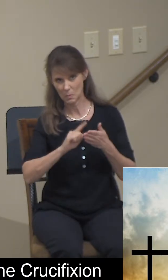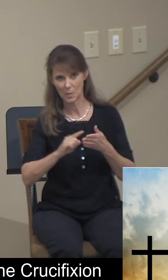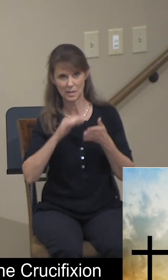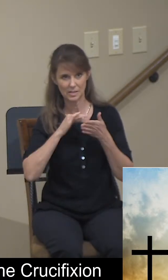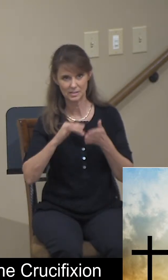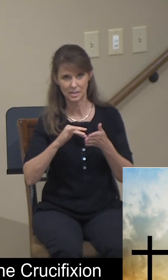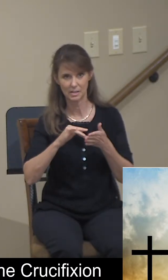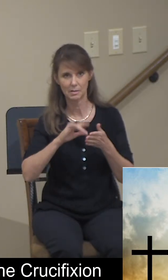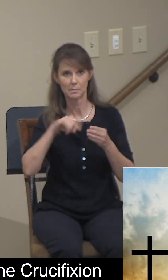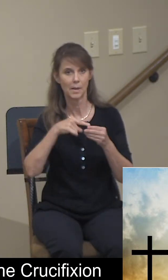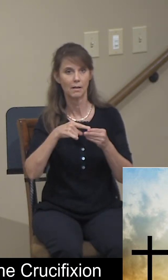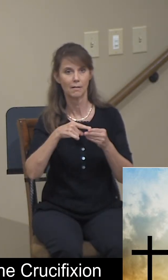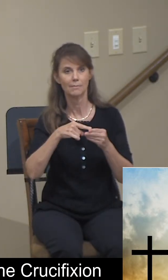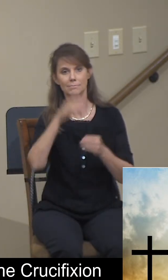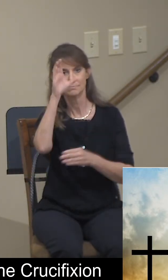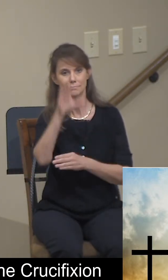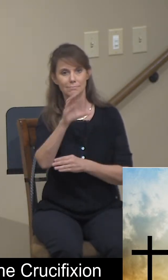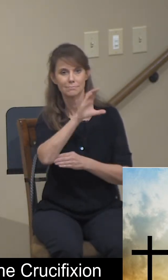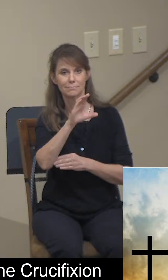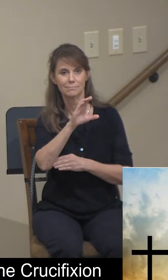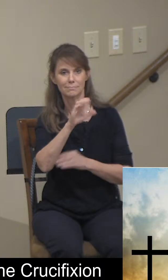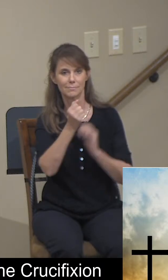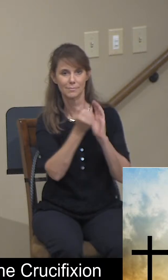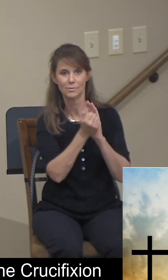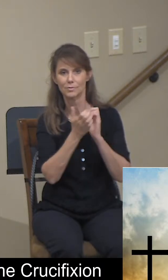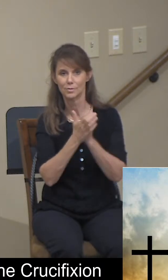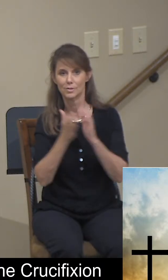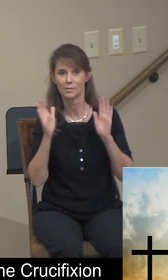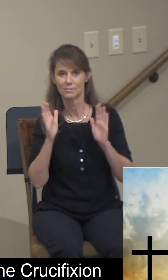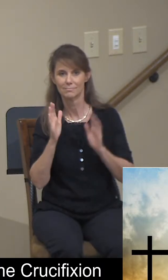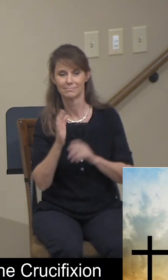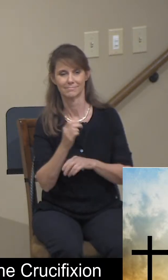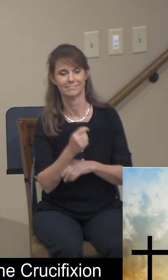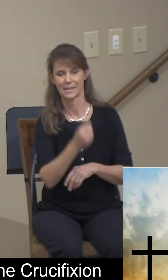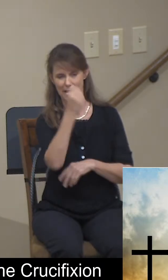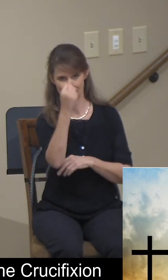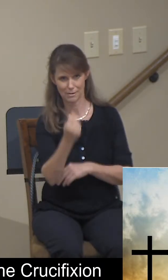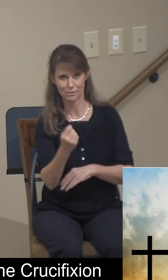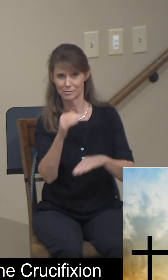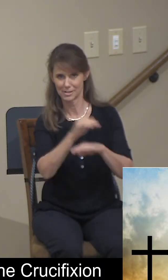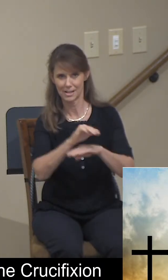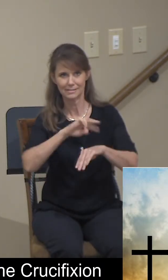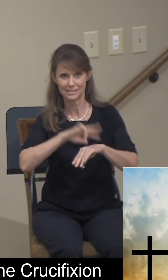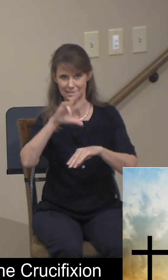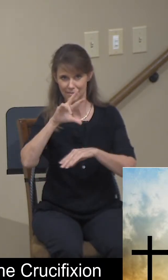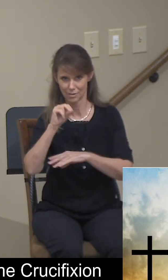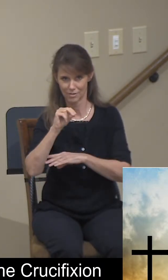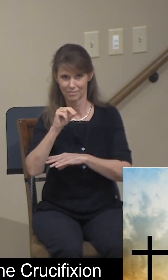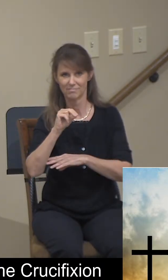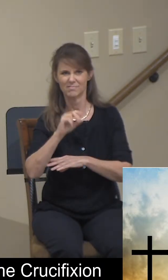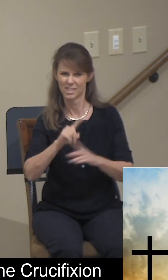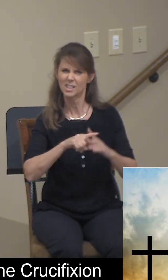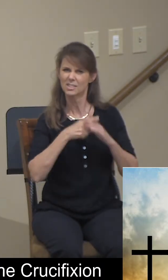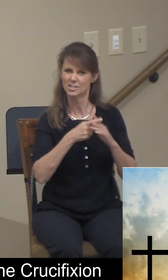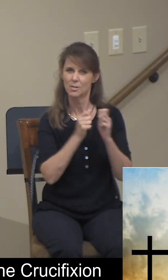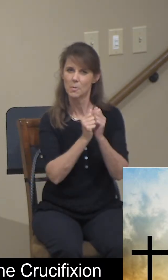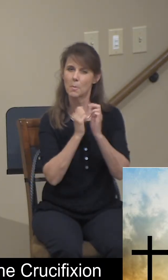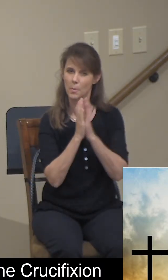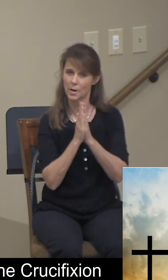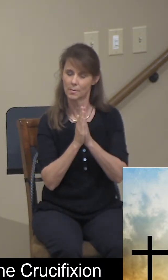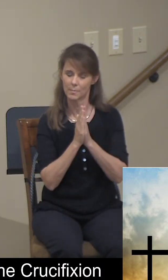historic event, which we do every Tuesday night at 7:30. Let's begin this evening with a word of prayer before we get